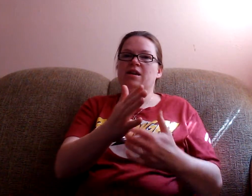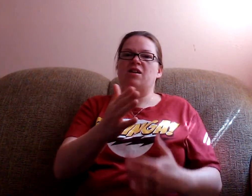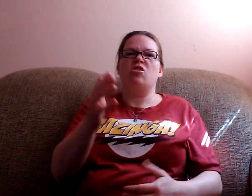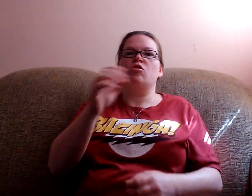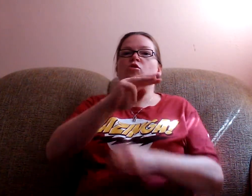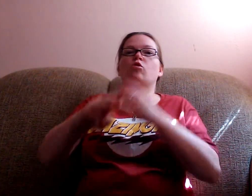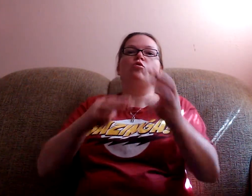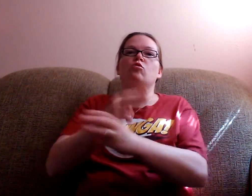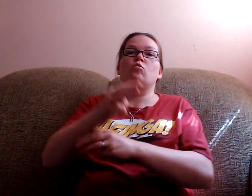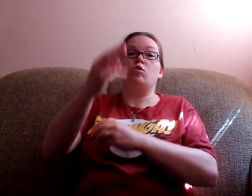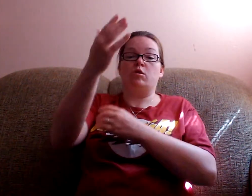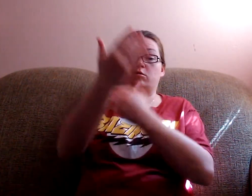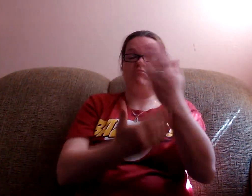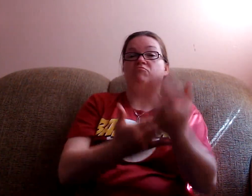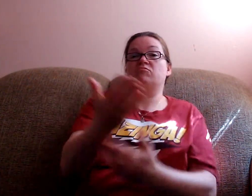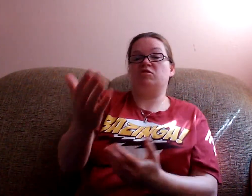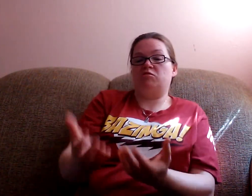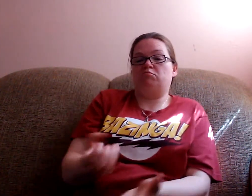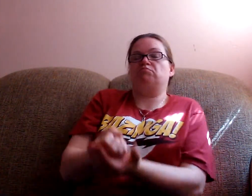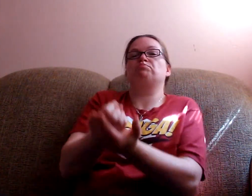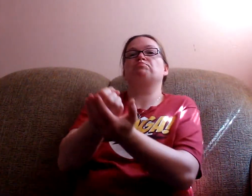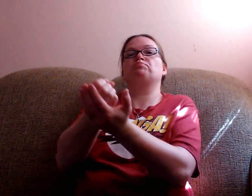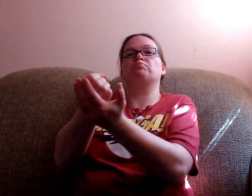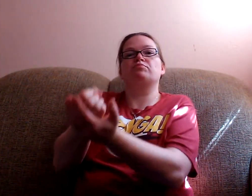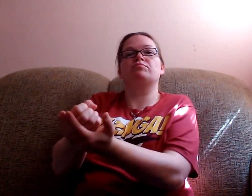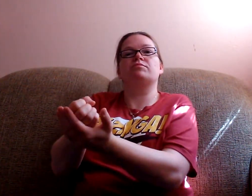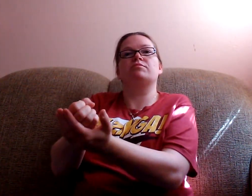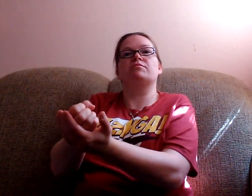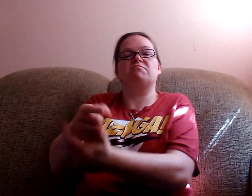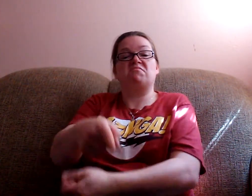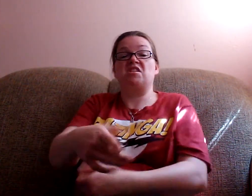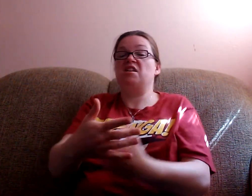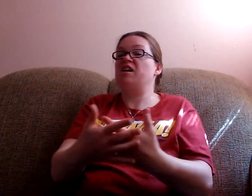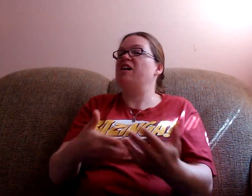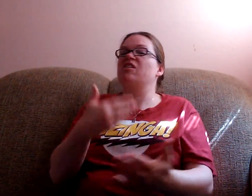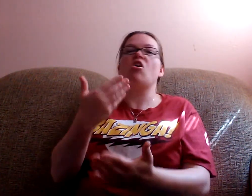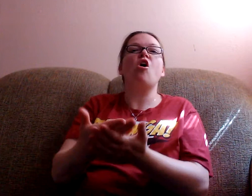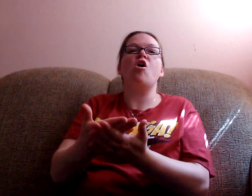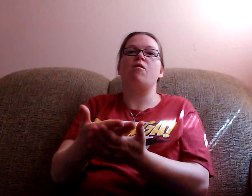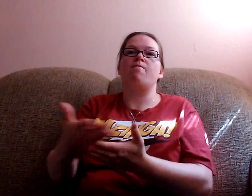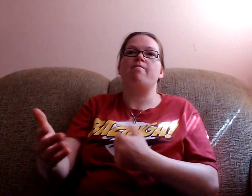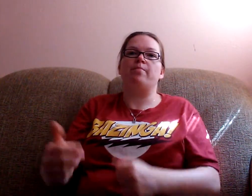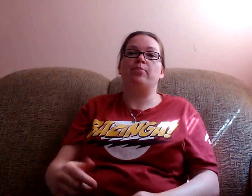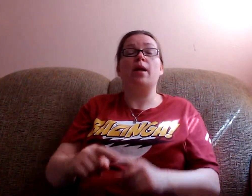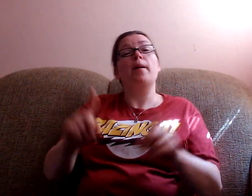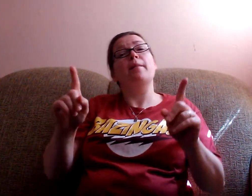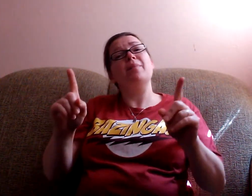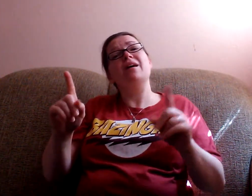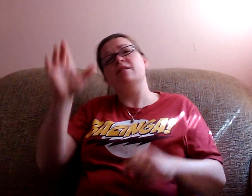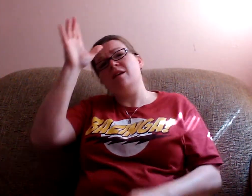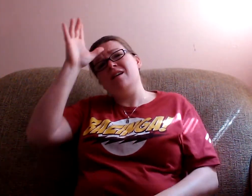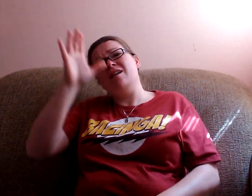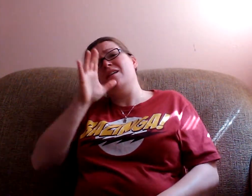very tiny world indeed, Stratford-on-Avon, but he had all of it as the mayor's son, going to the best Latin schools, getting the